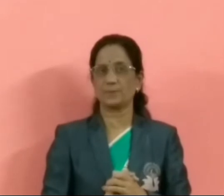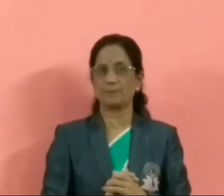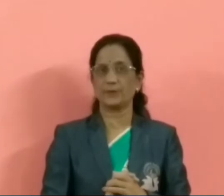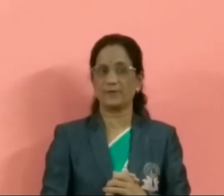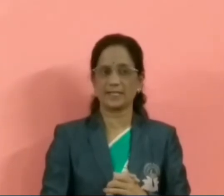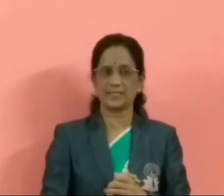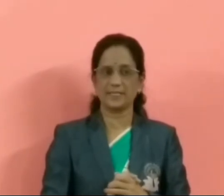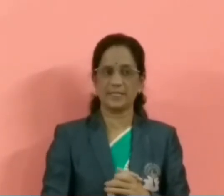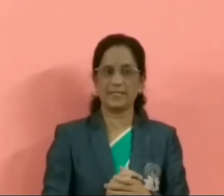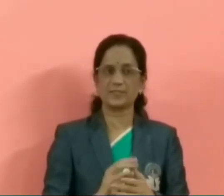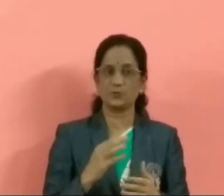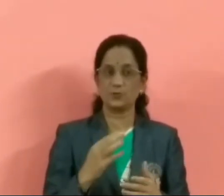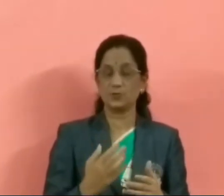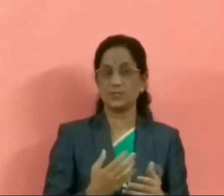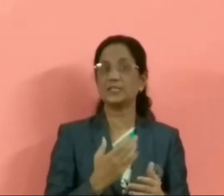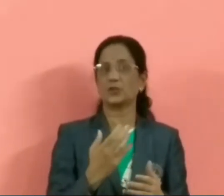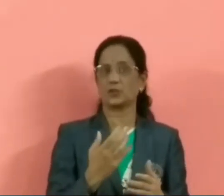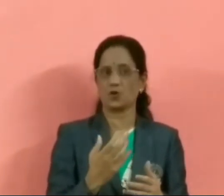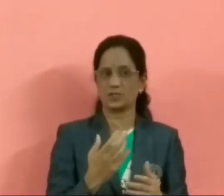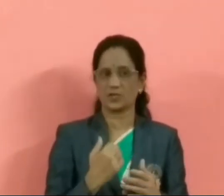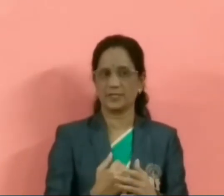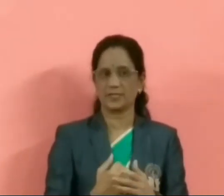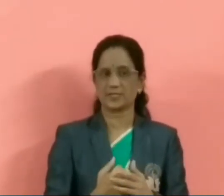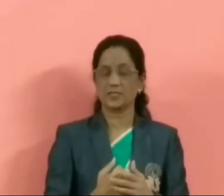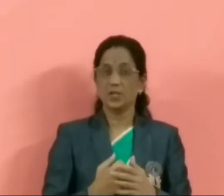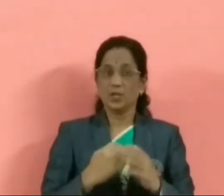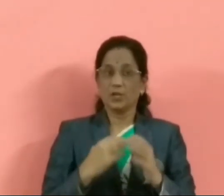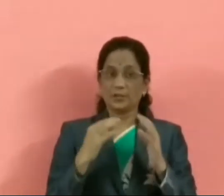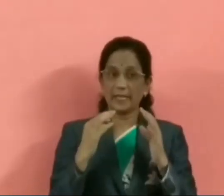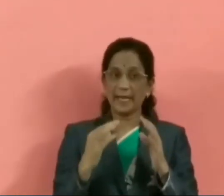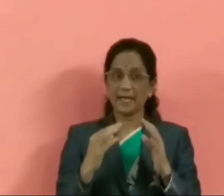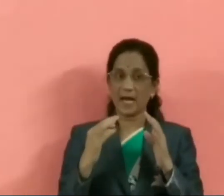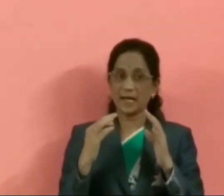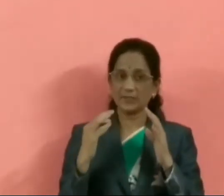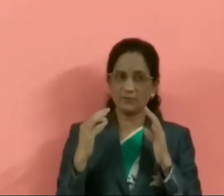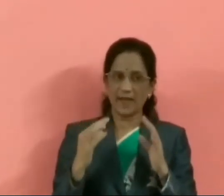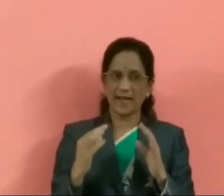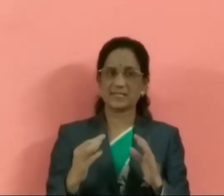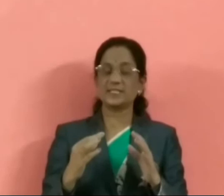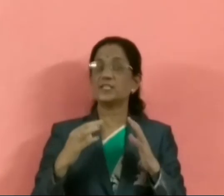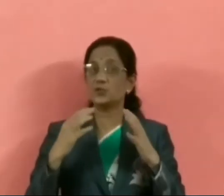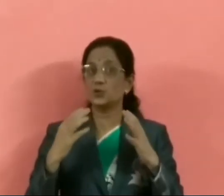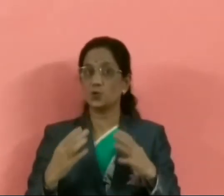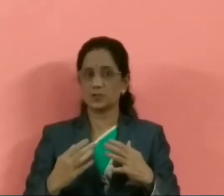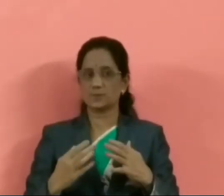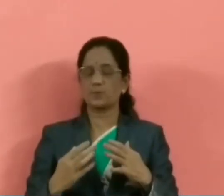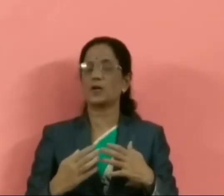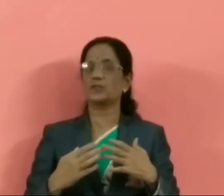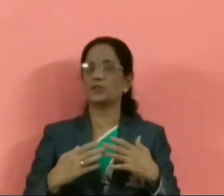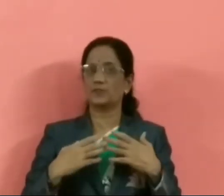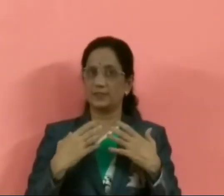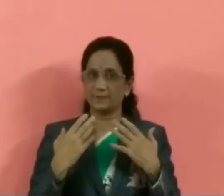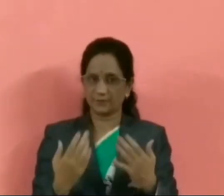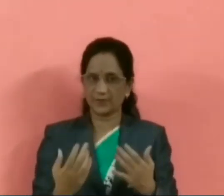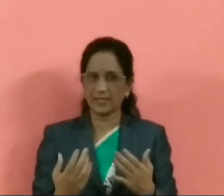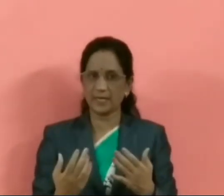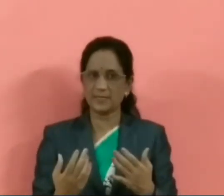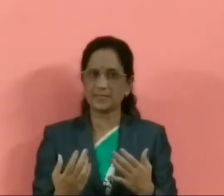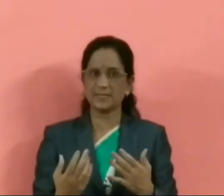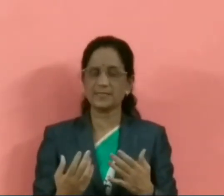the vaccine is to using the toxoids. They are the vaccines used for the diphtheria disease,